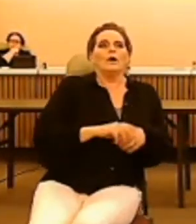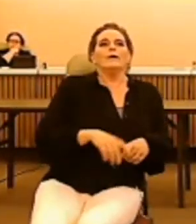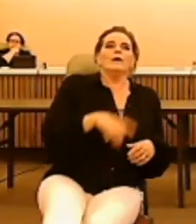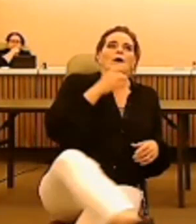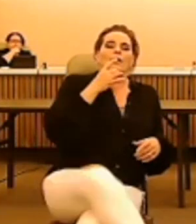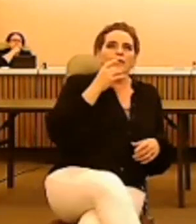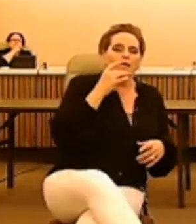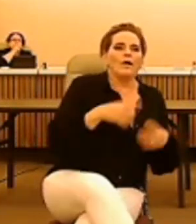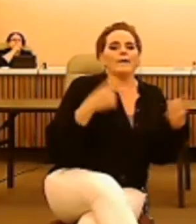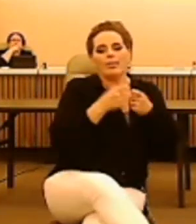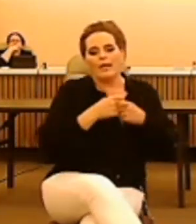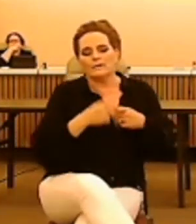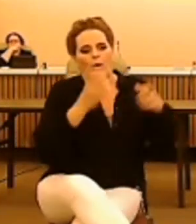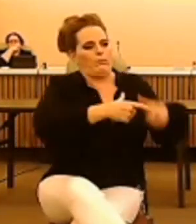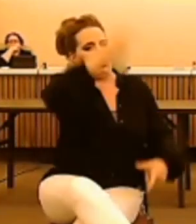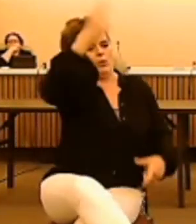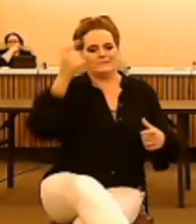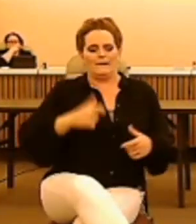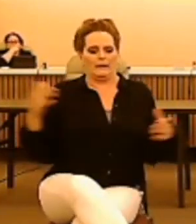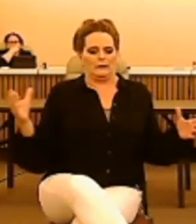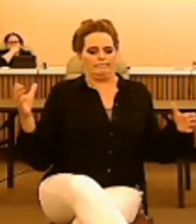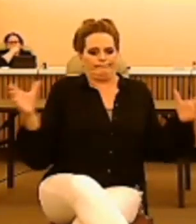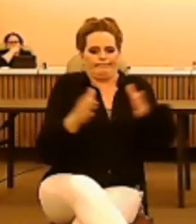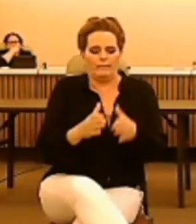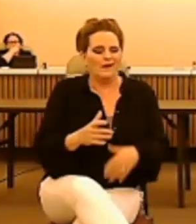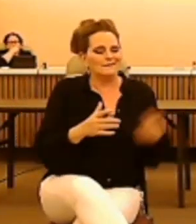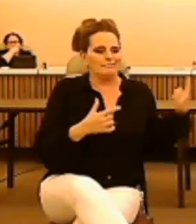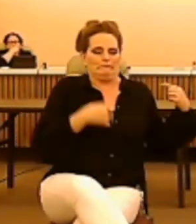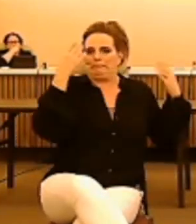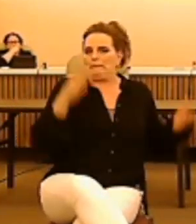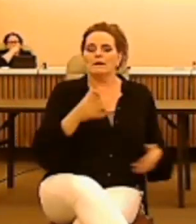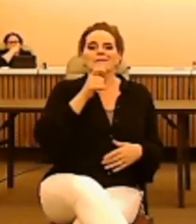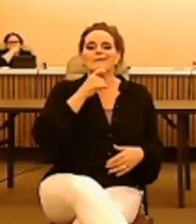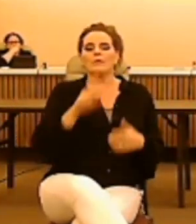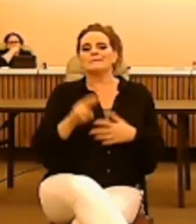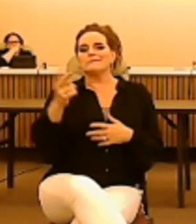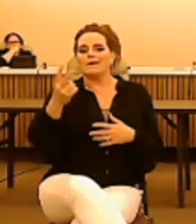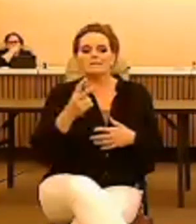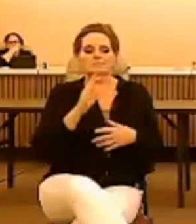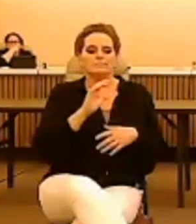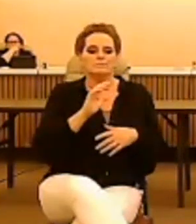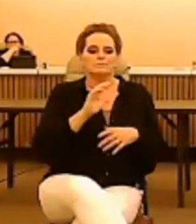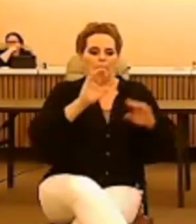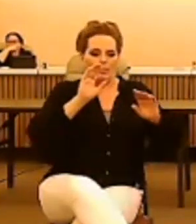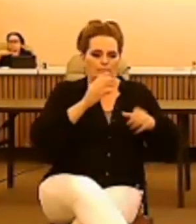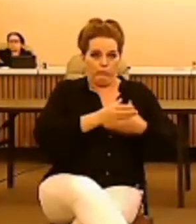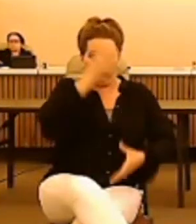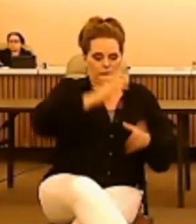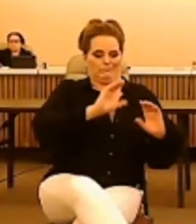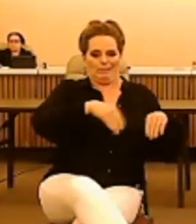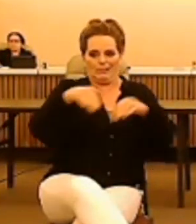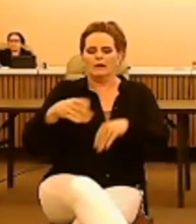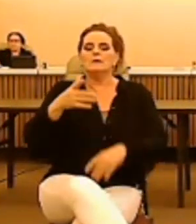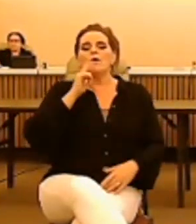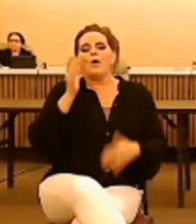That I don't know. If there was a second set of poles put in, I can follow up with, you know, what happens a